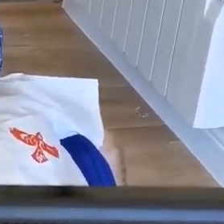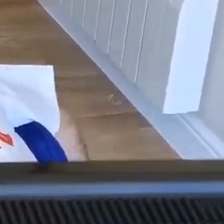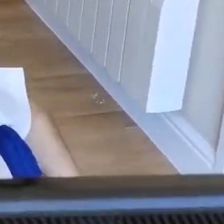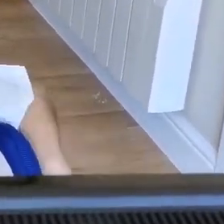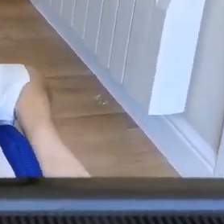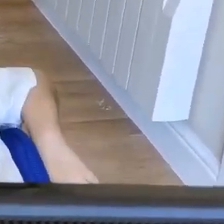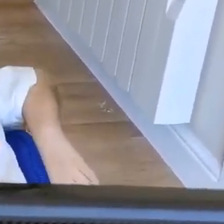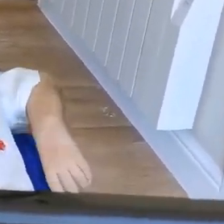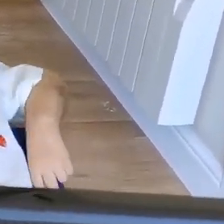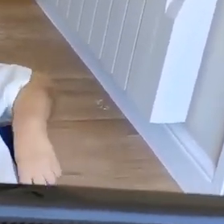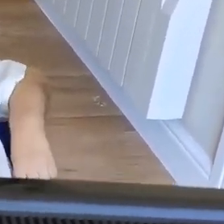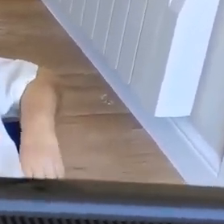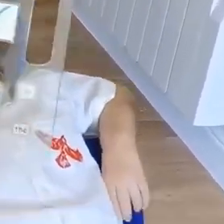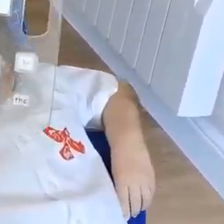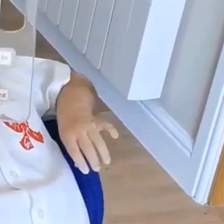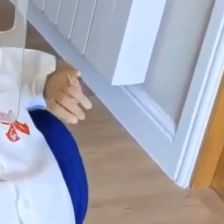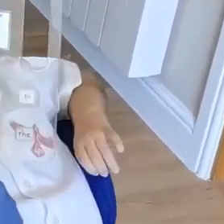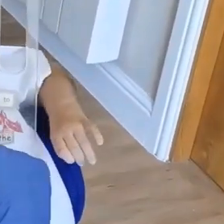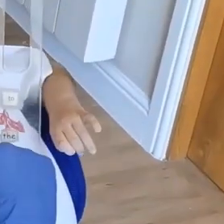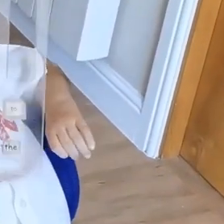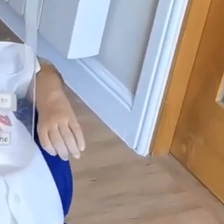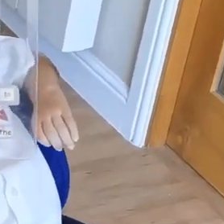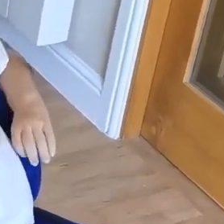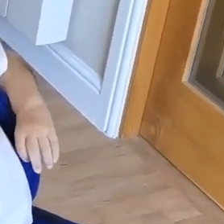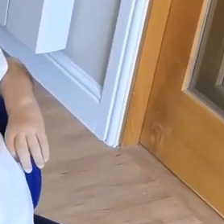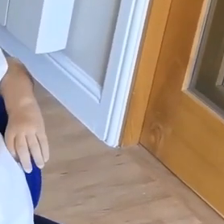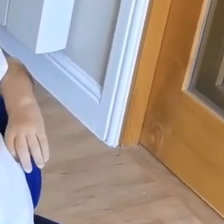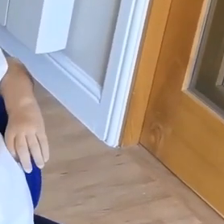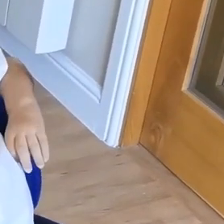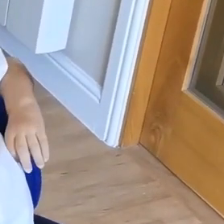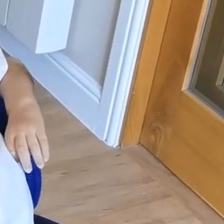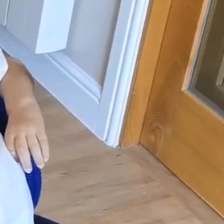And I am 17 years old.